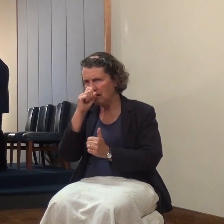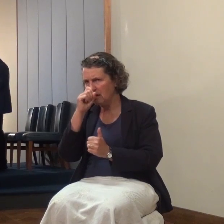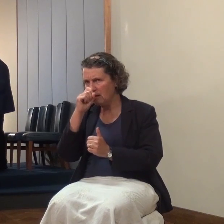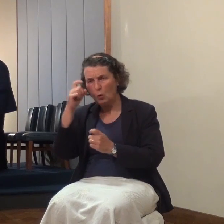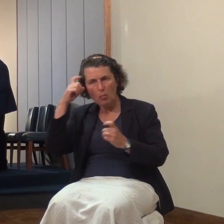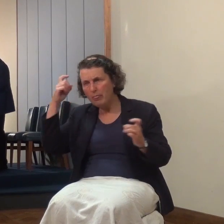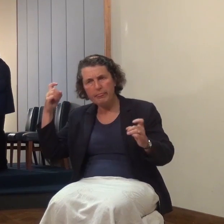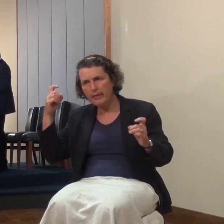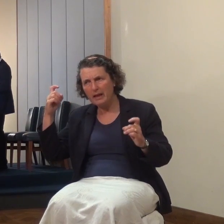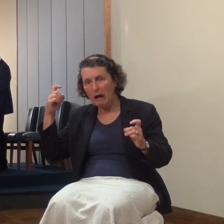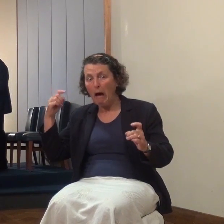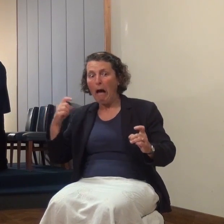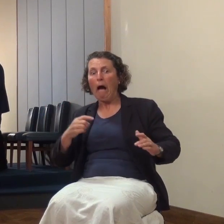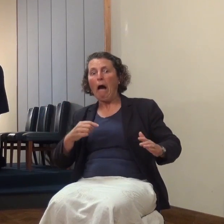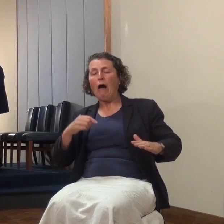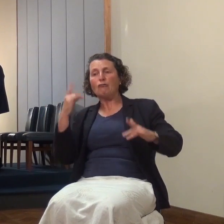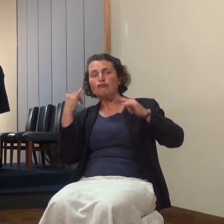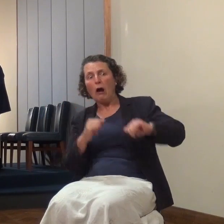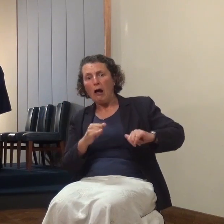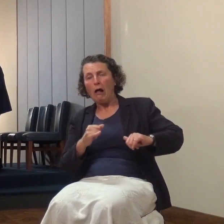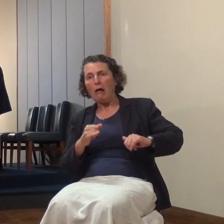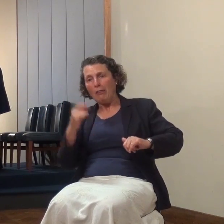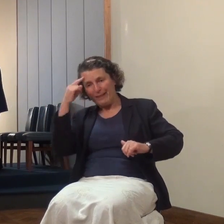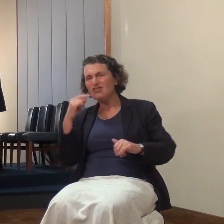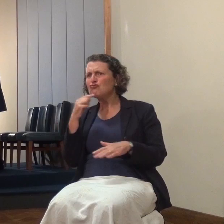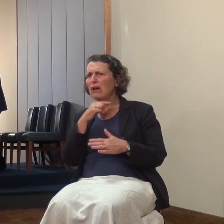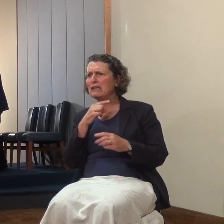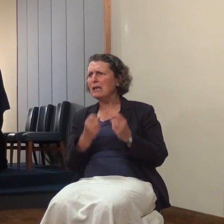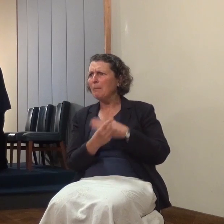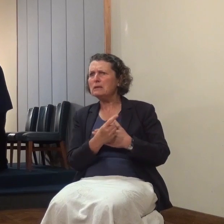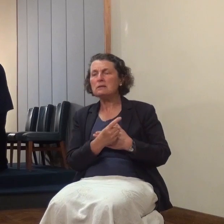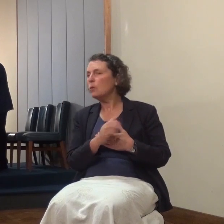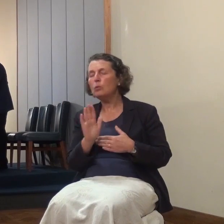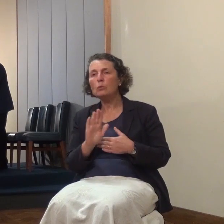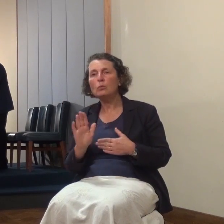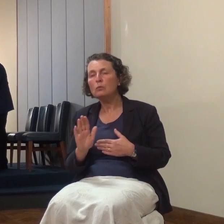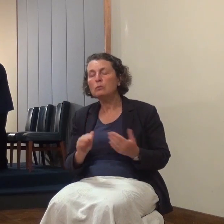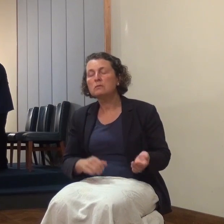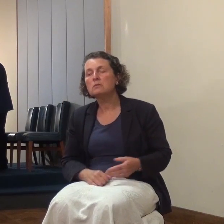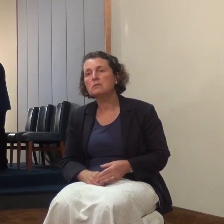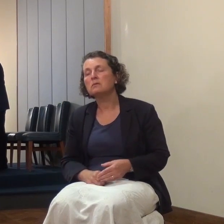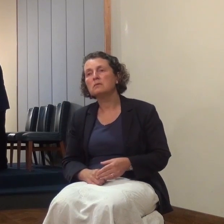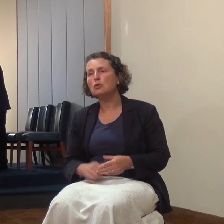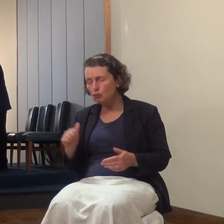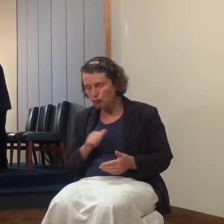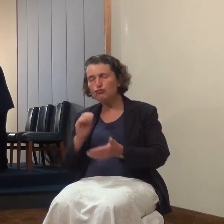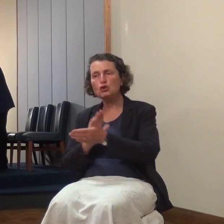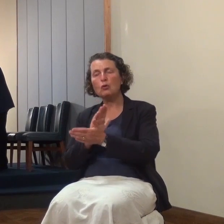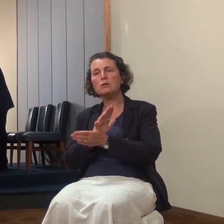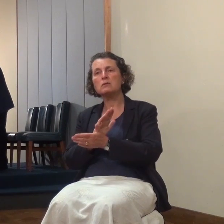concerning the fiery trial which is to try you, as though some strange thing happened unto you. But